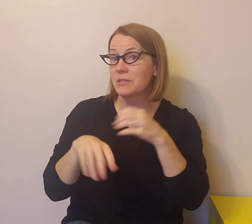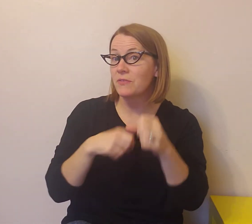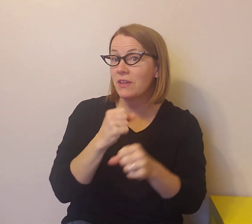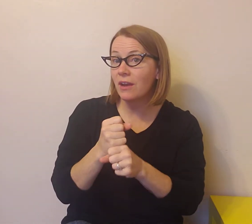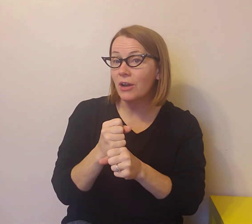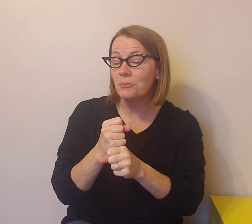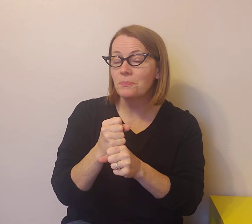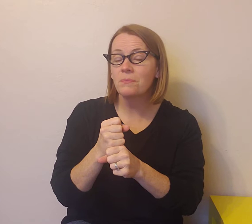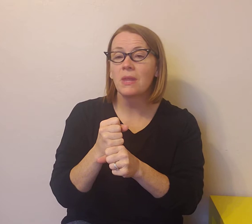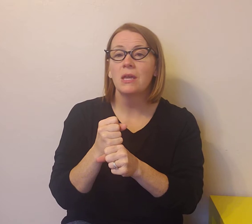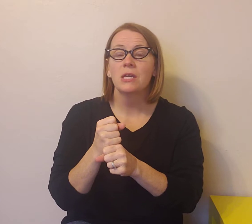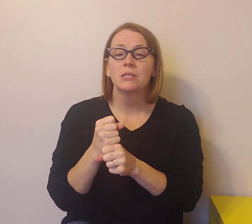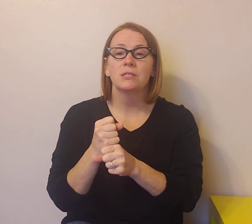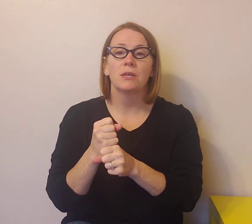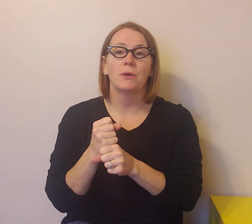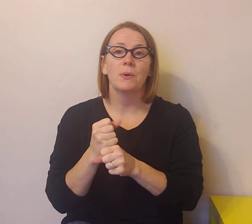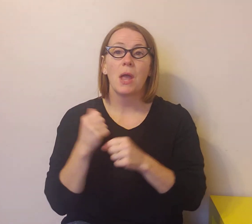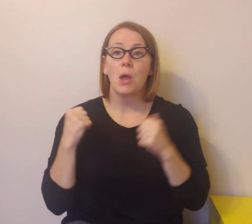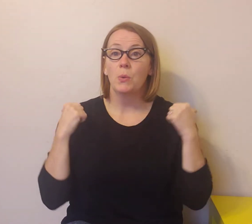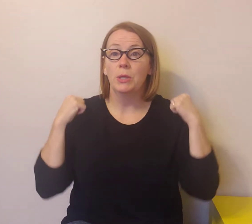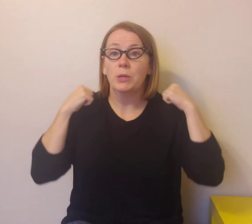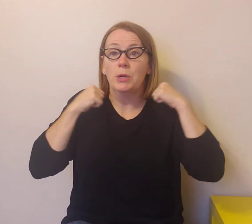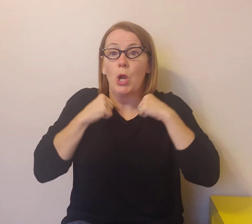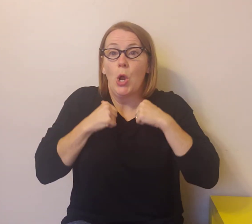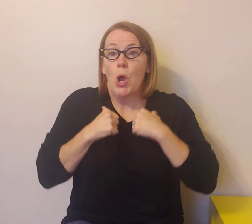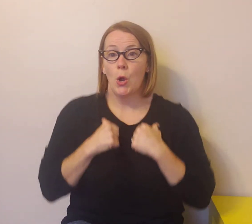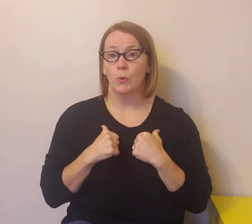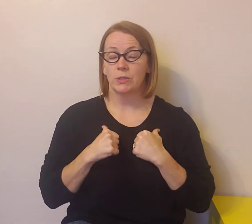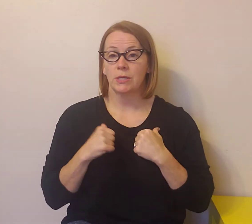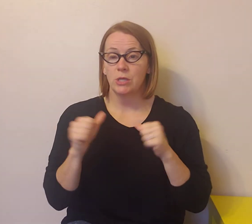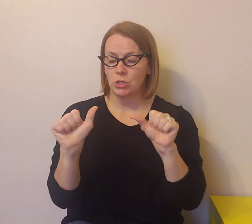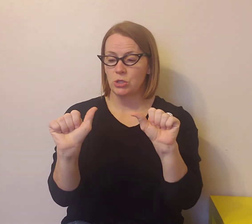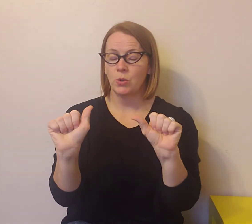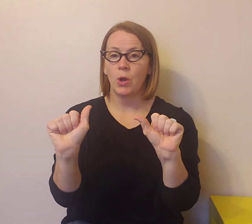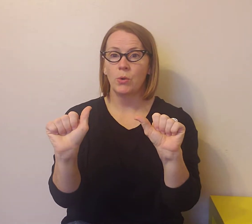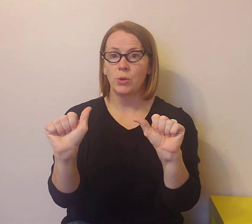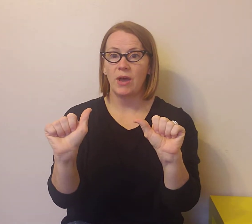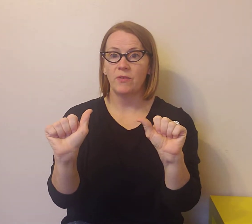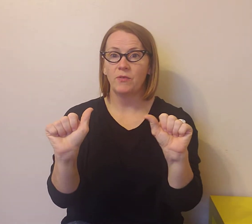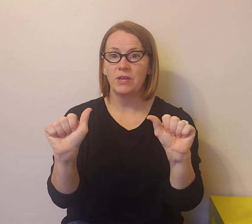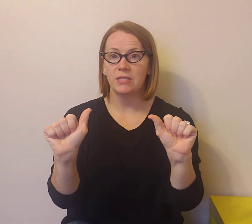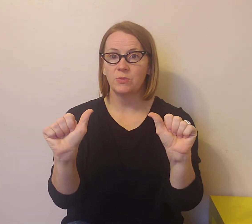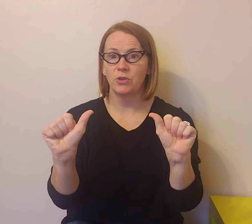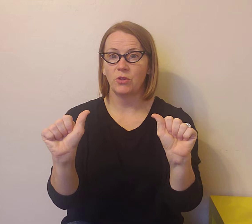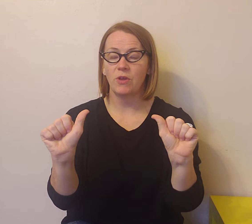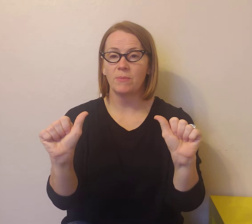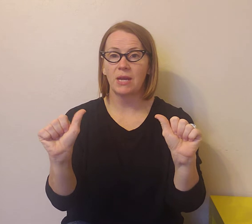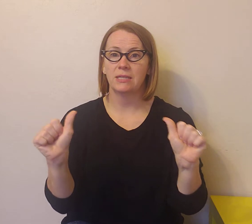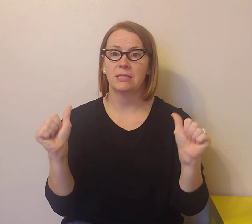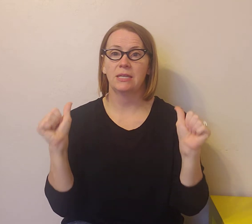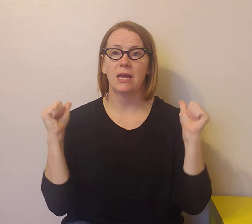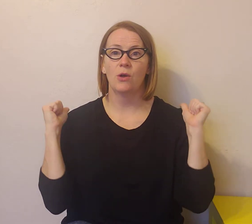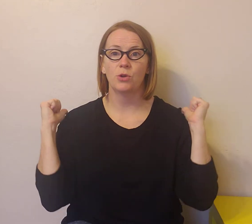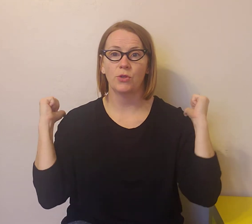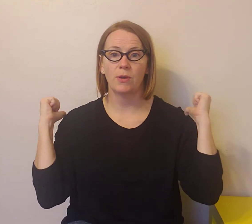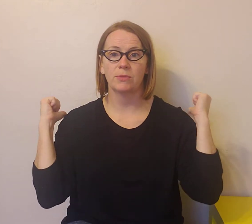of the year so we learned coat so coat you have a fist with your thumb kind of sticking out your thumbs